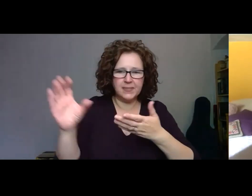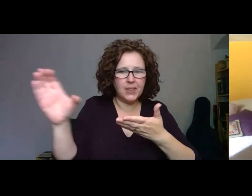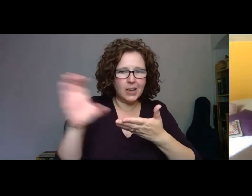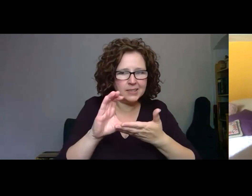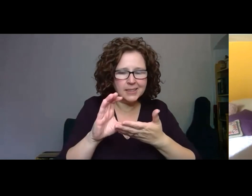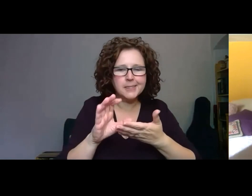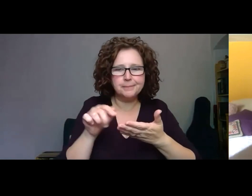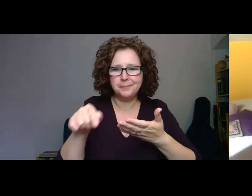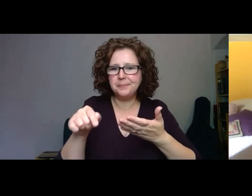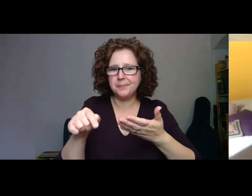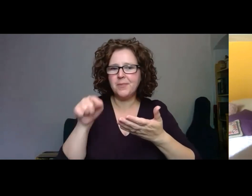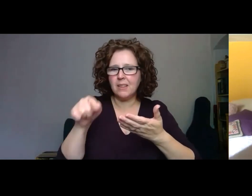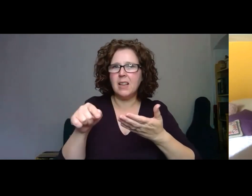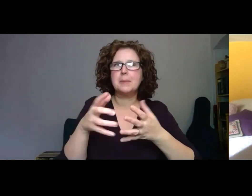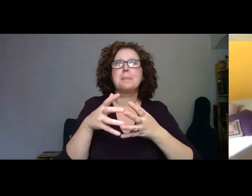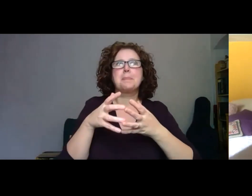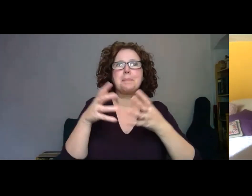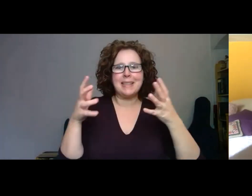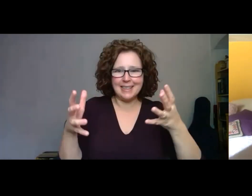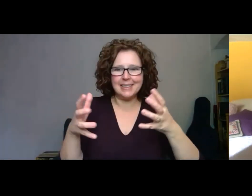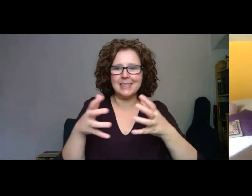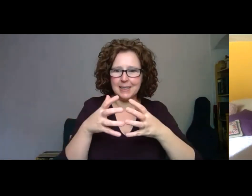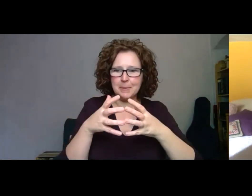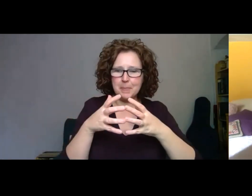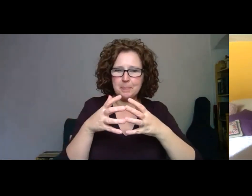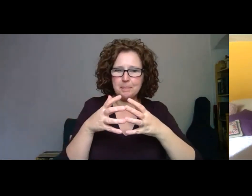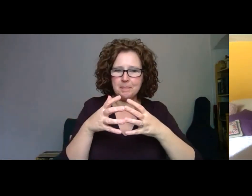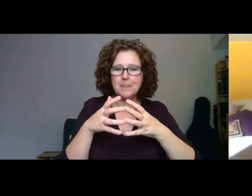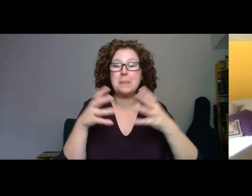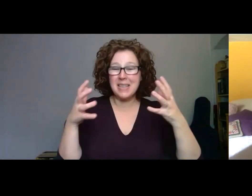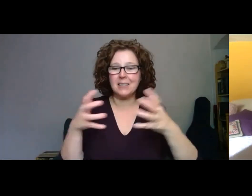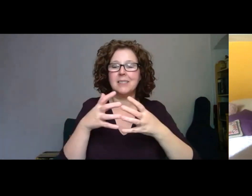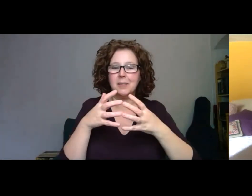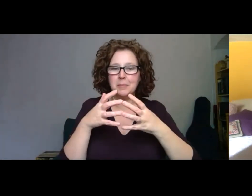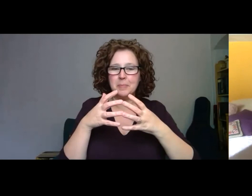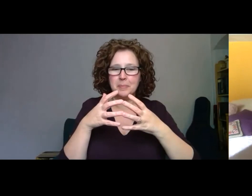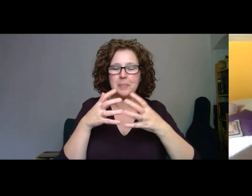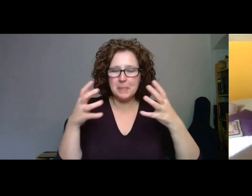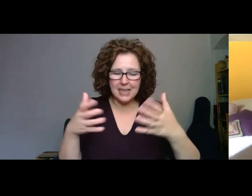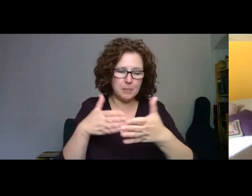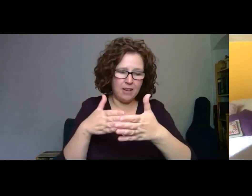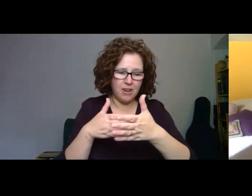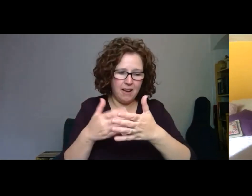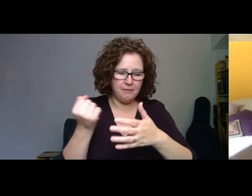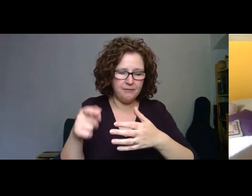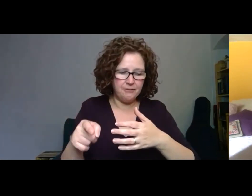the biggest, or it's a huge barrier we